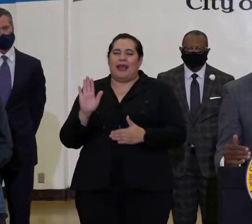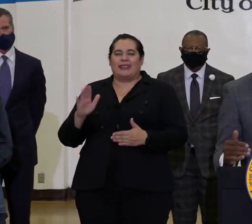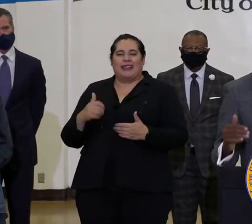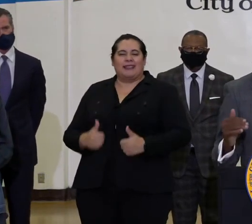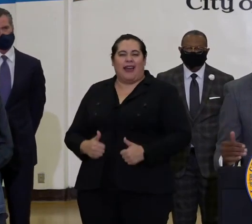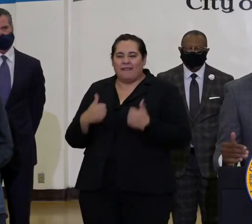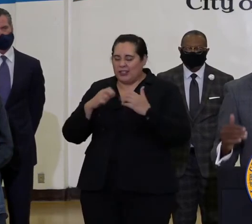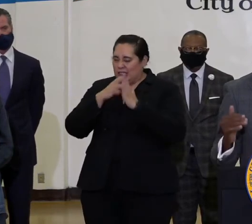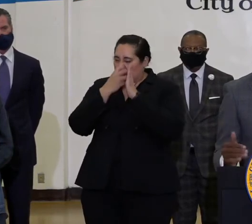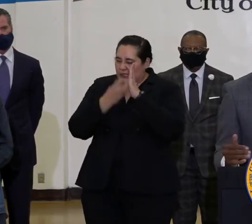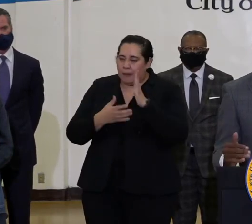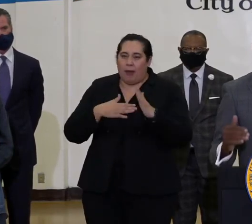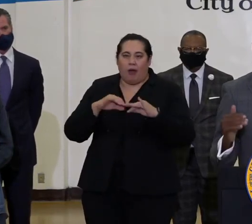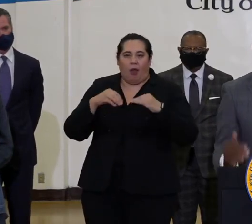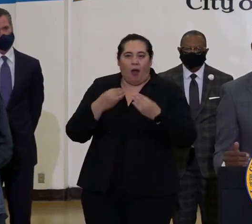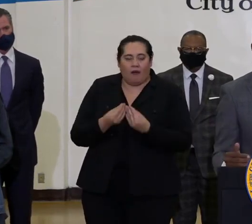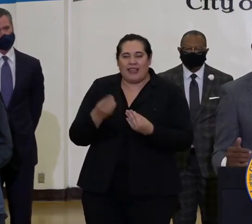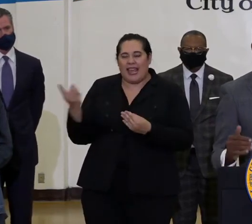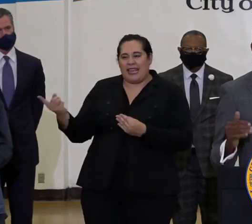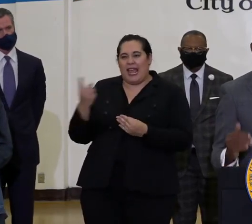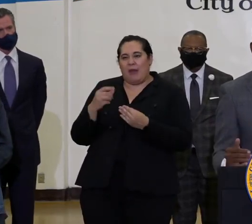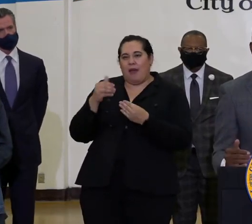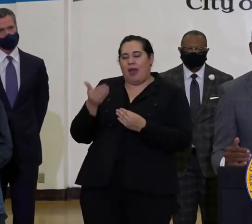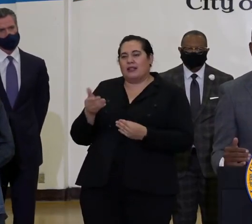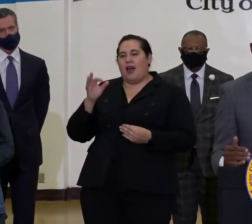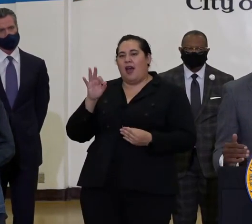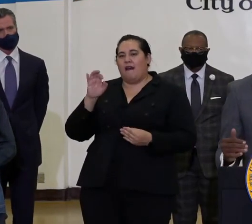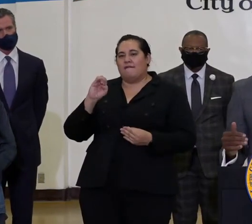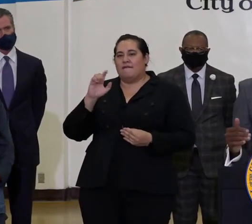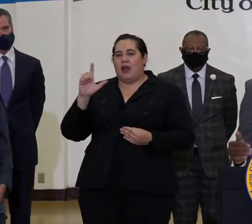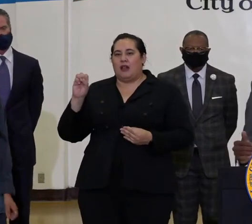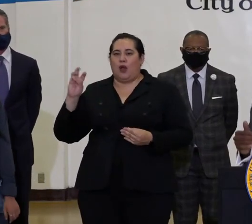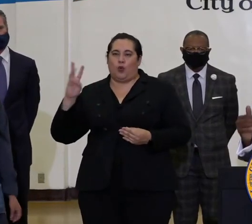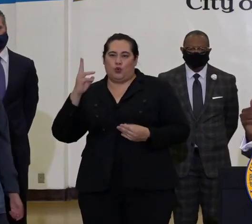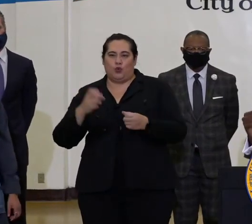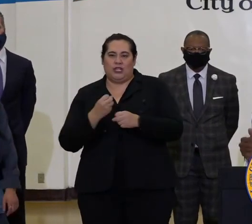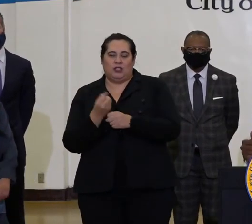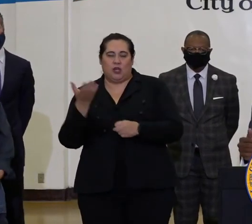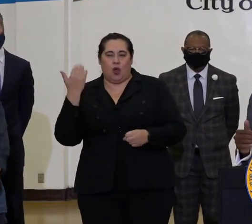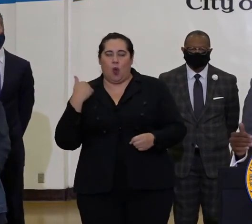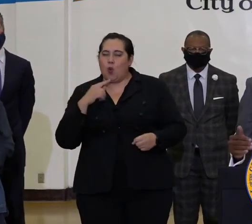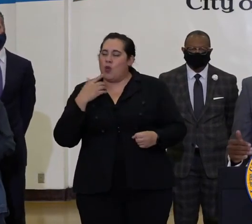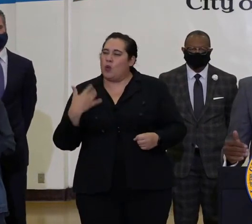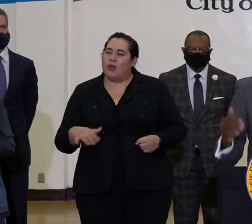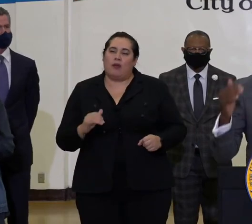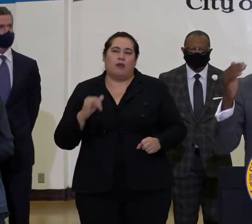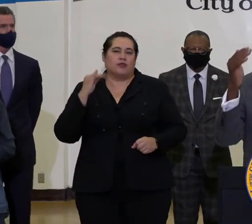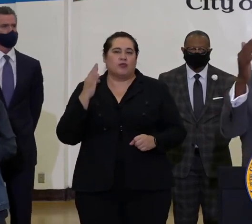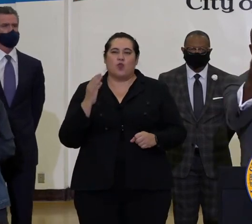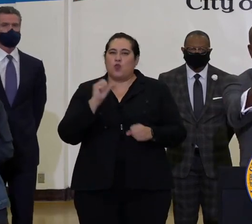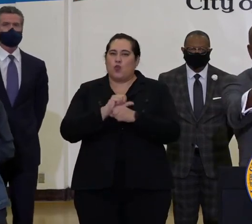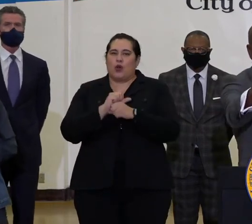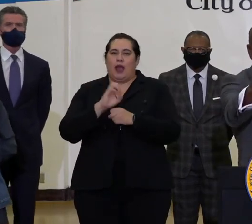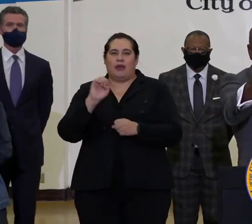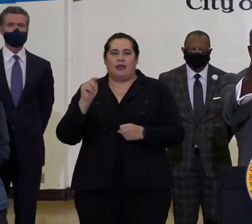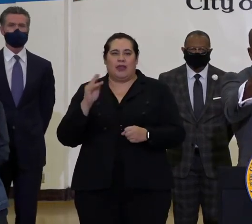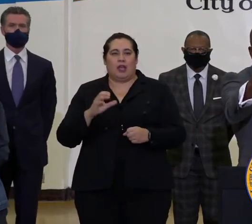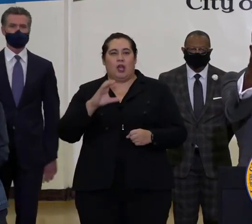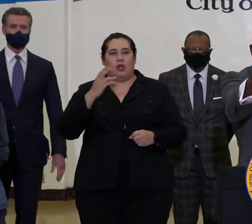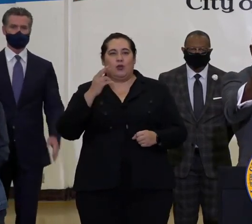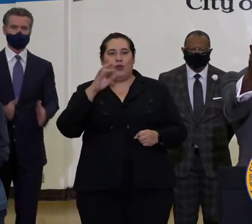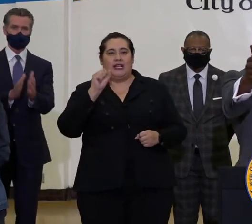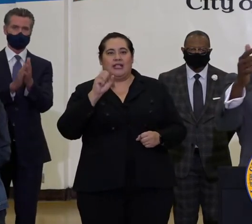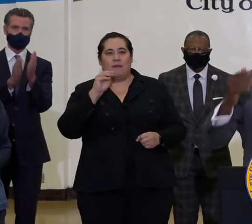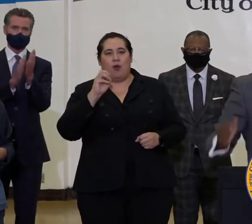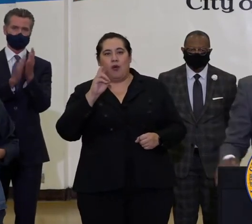my office, a young man who came to me as a fellow 2 years ago and had an incredible work ethic, none other than Chris Morales. Give